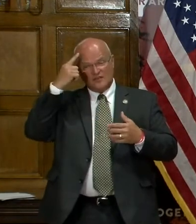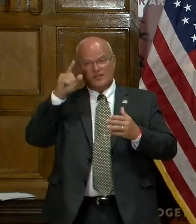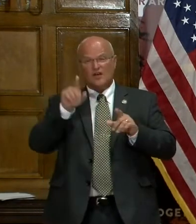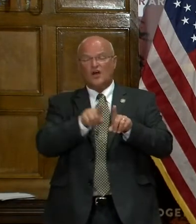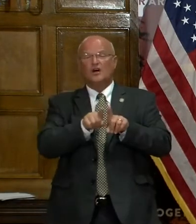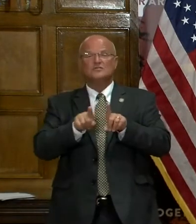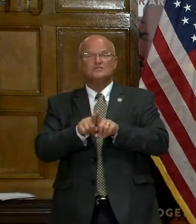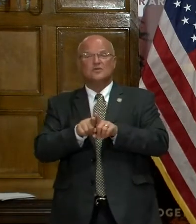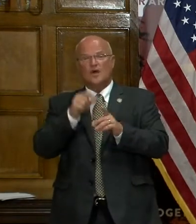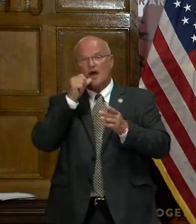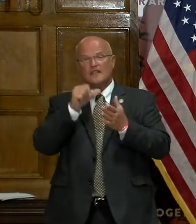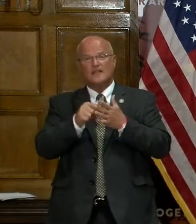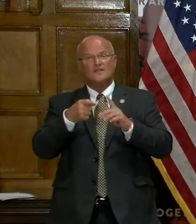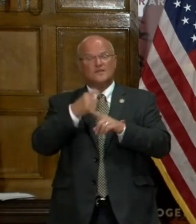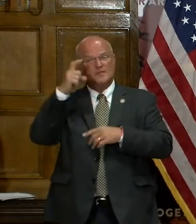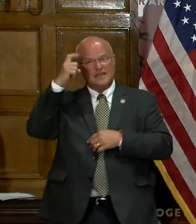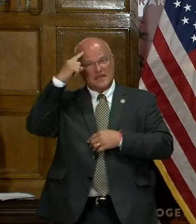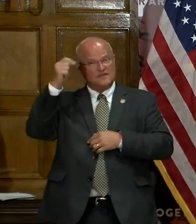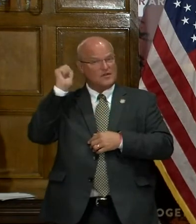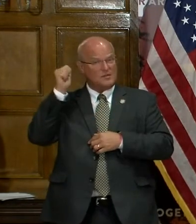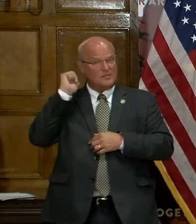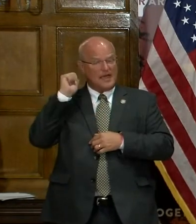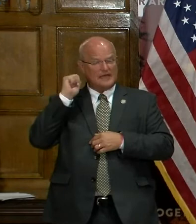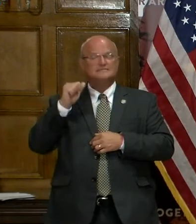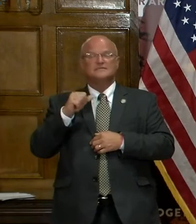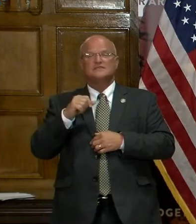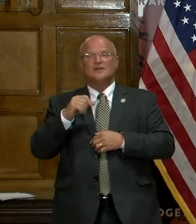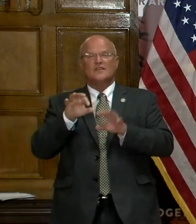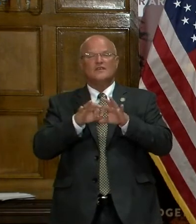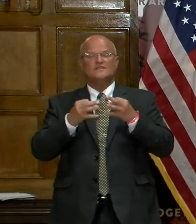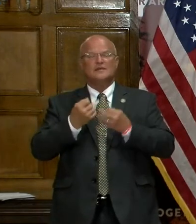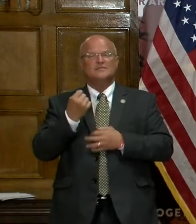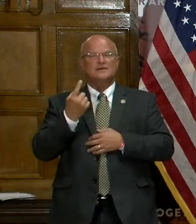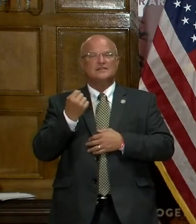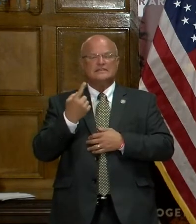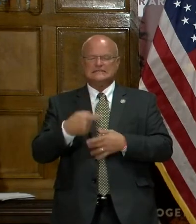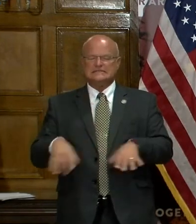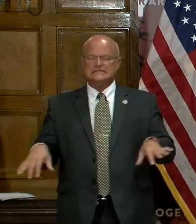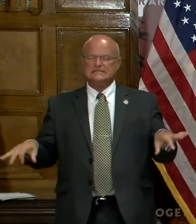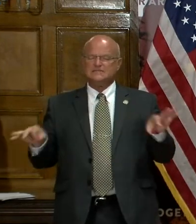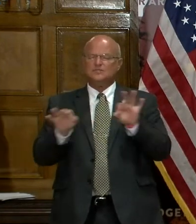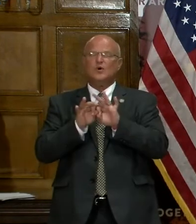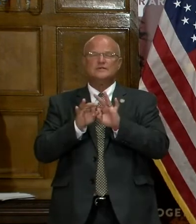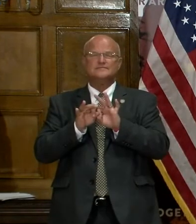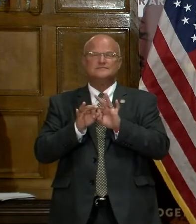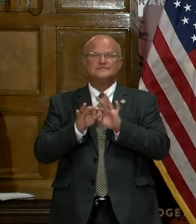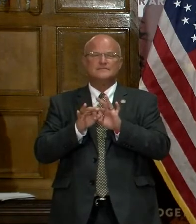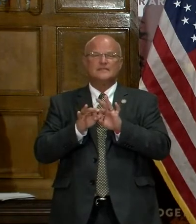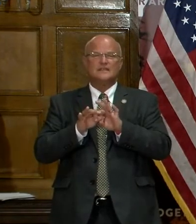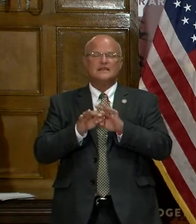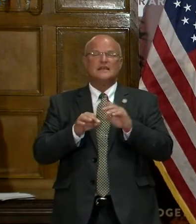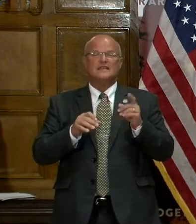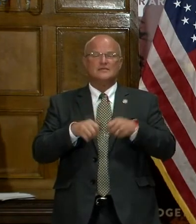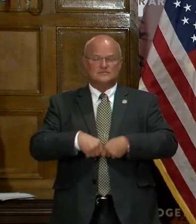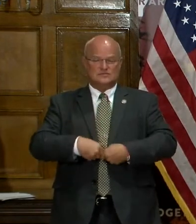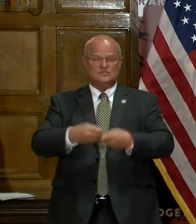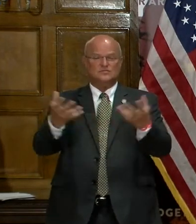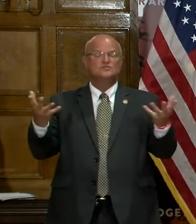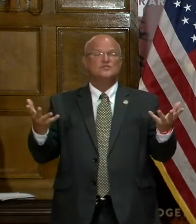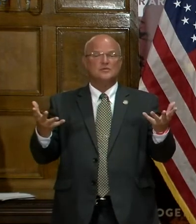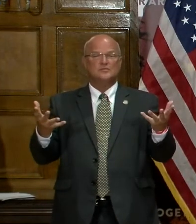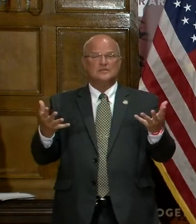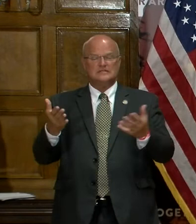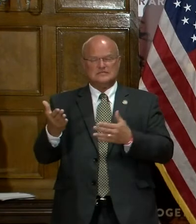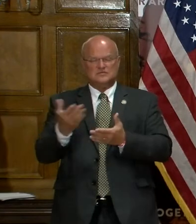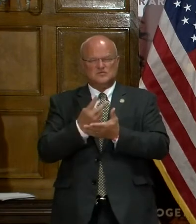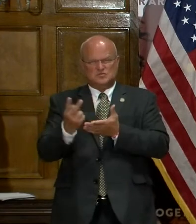there's also a letter from the governor on the back, so the families will understand how important this is, but this will be distributed in